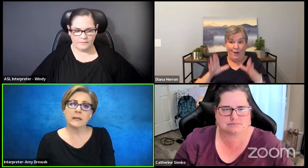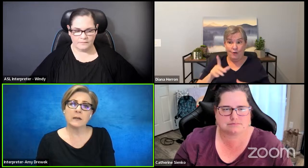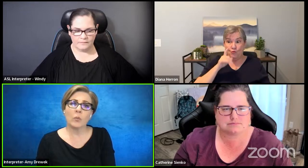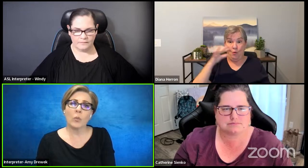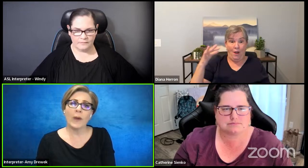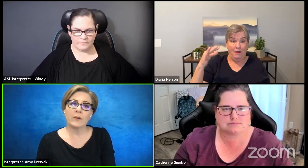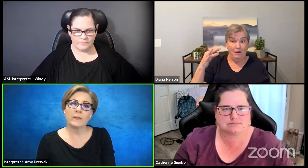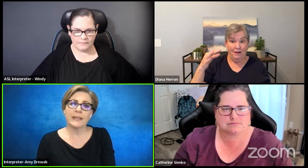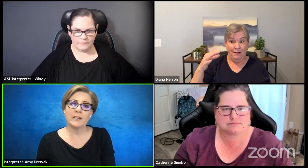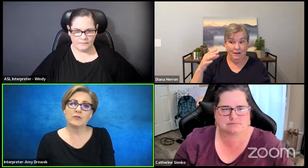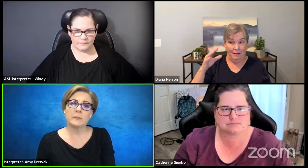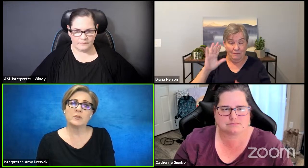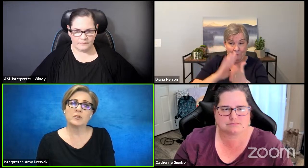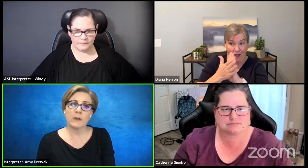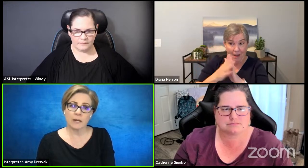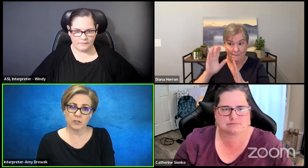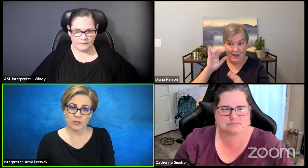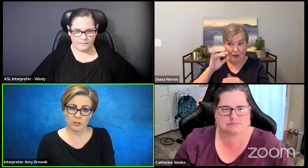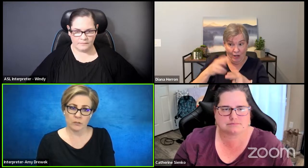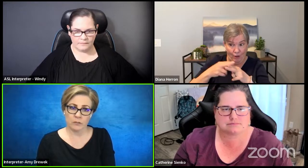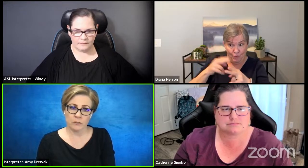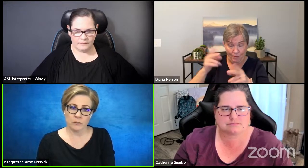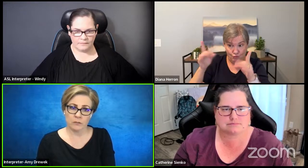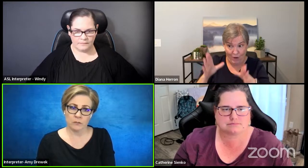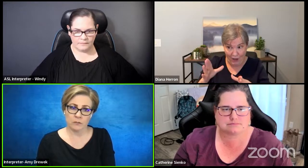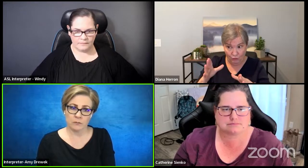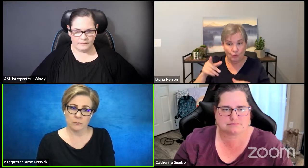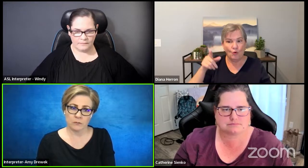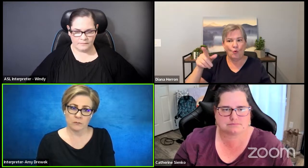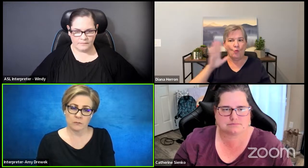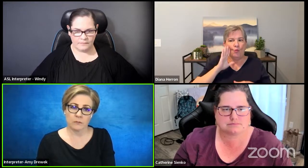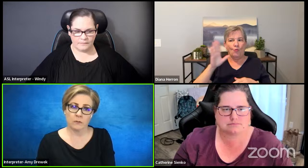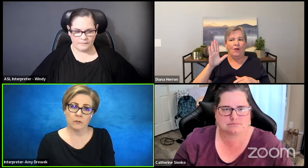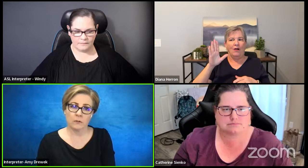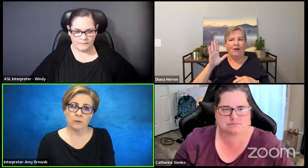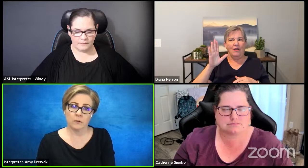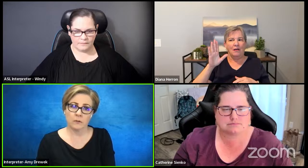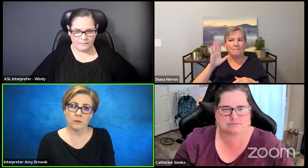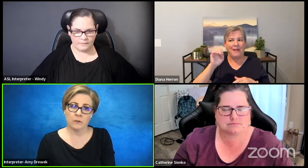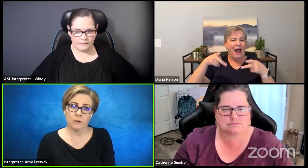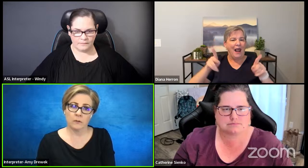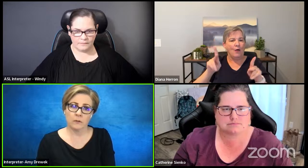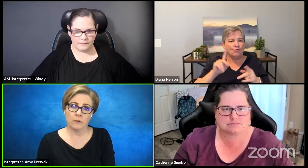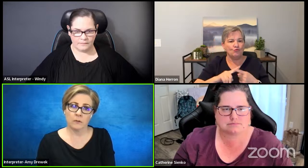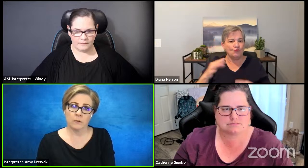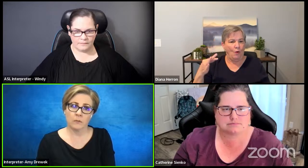we haven't decided whether the interim director